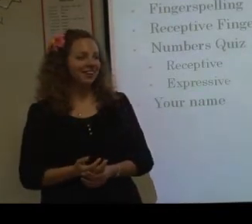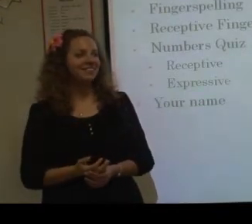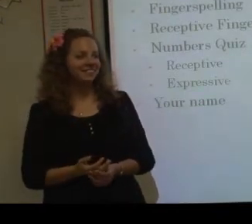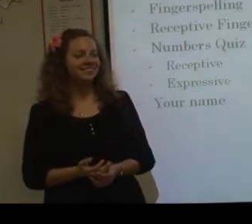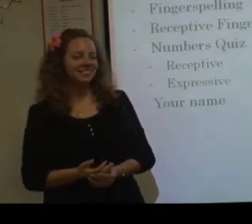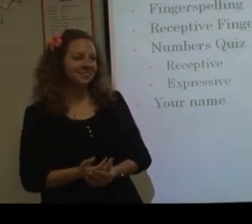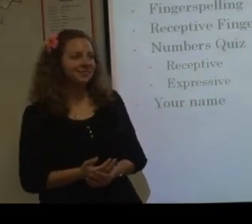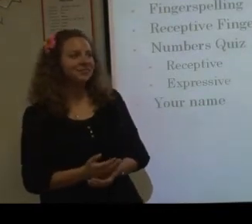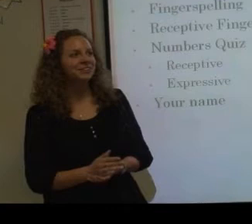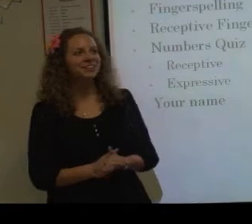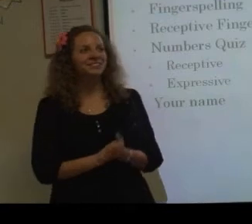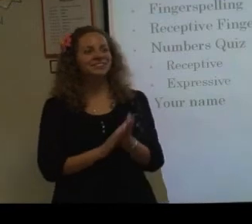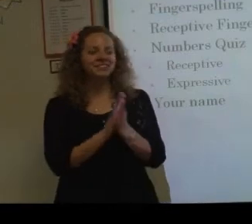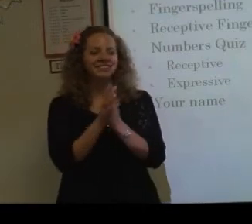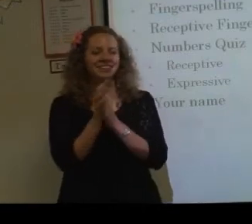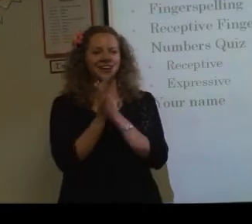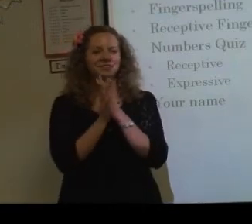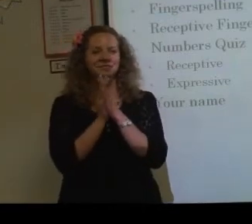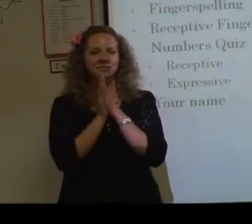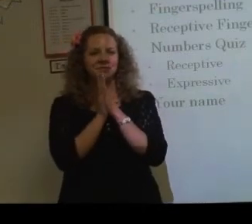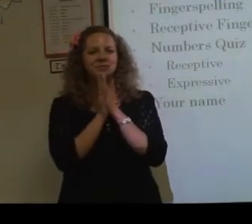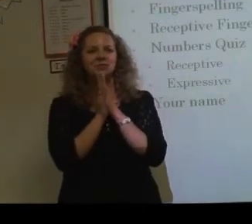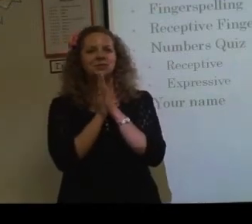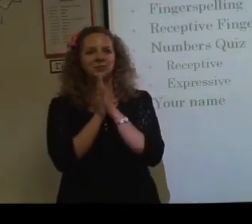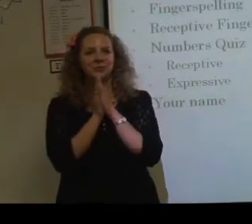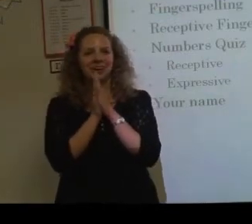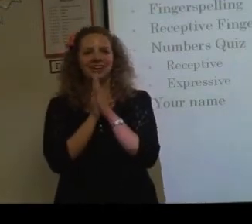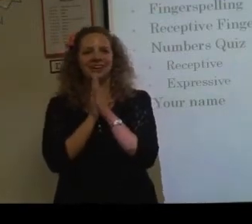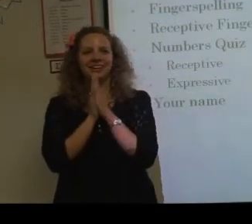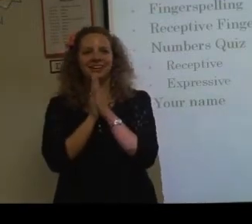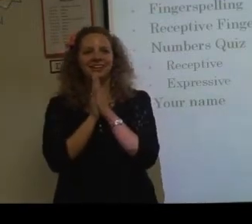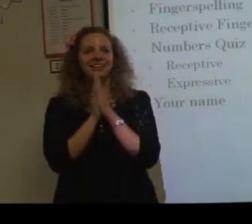Okay. Cool. Good. Okay. Let's try.